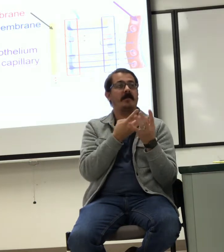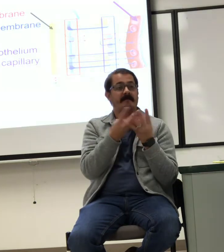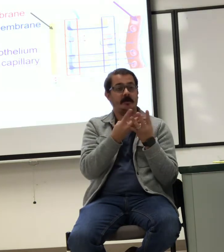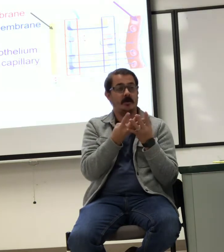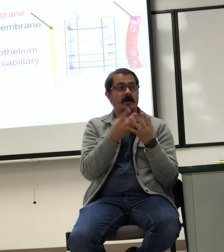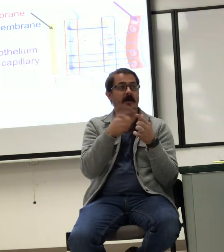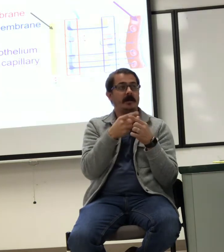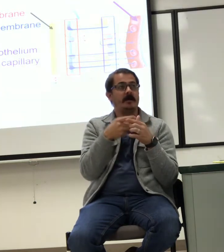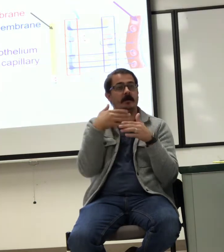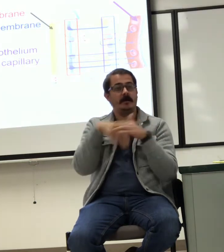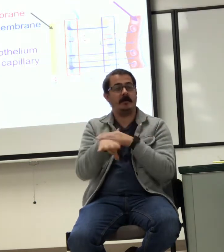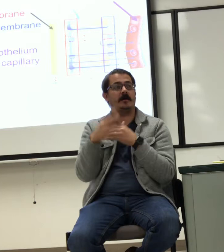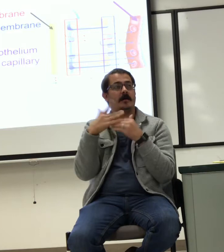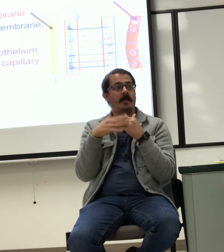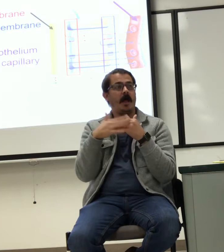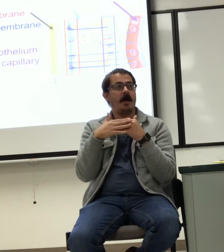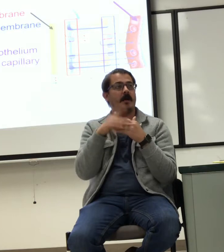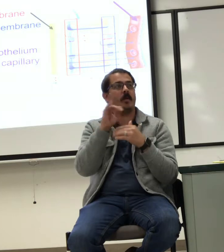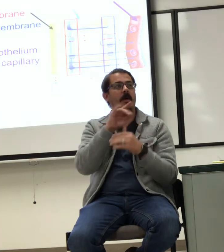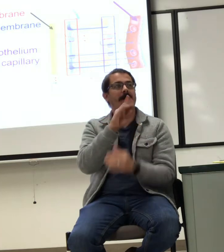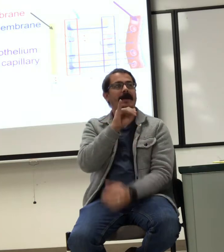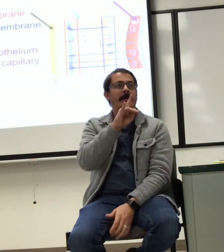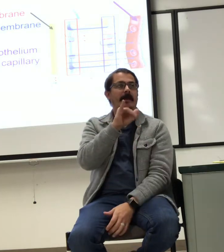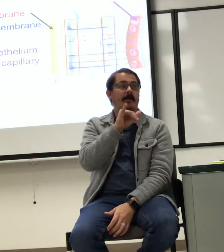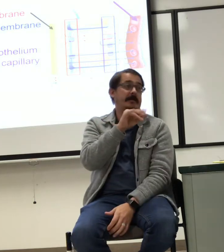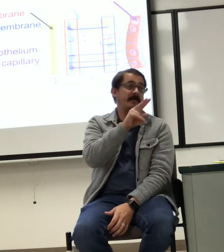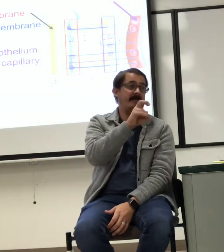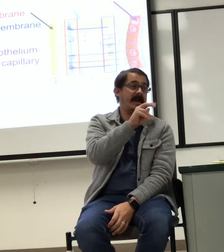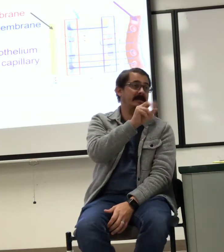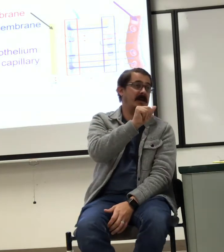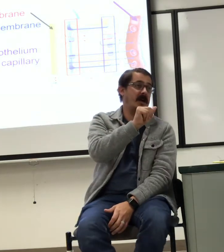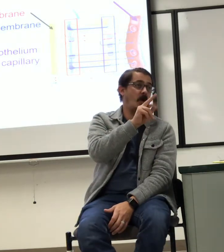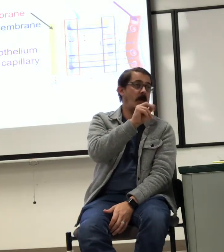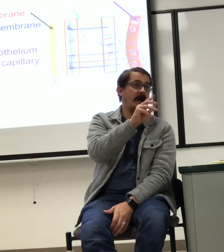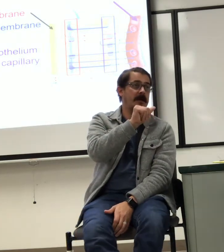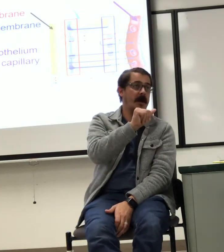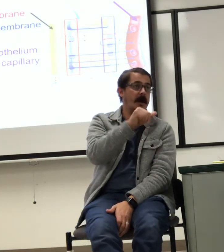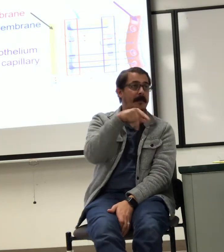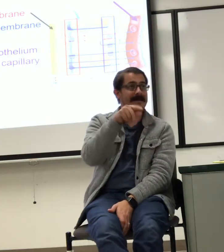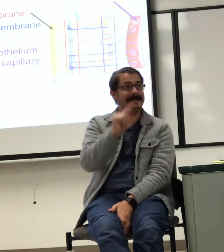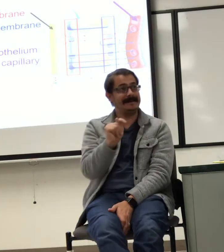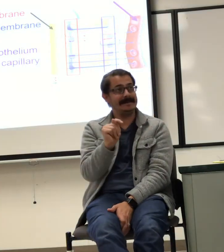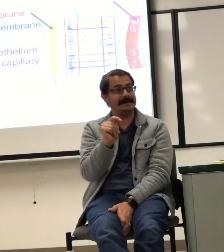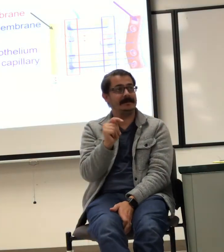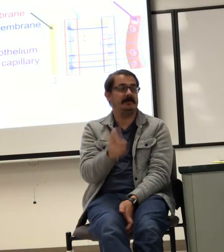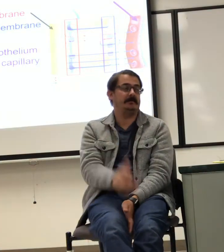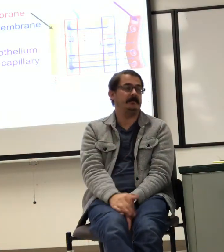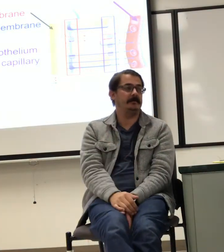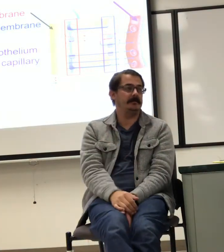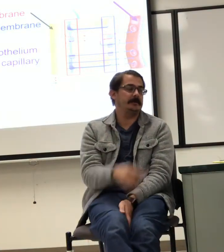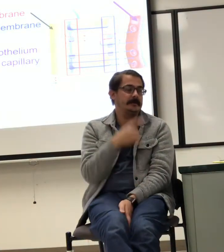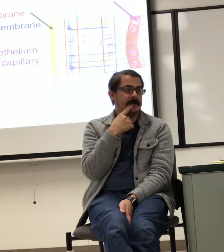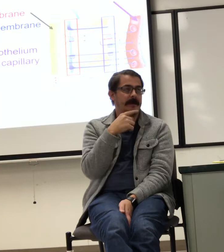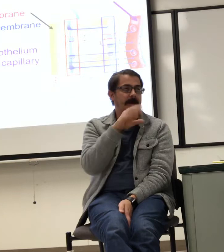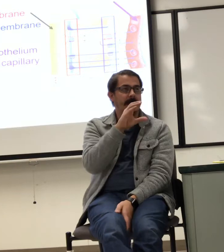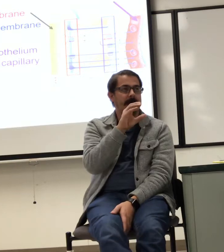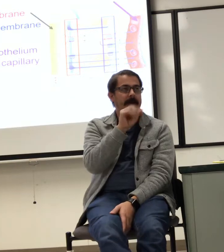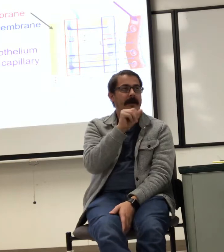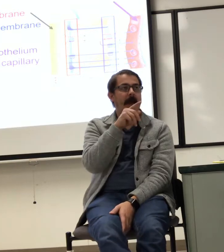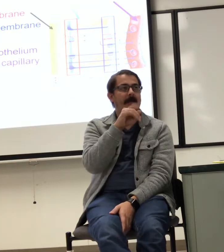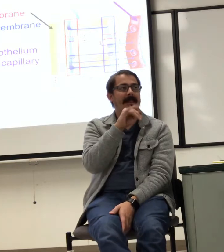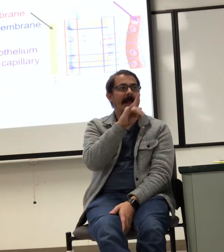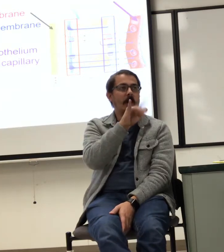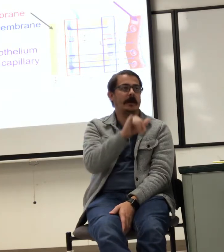blood where the capillary is. Could be the vasa recta, could be the PC, let's say. I'll just say capillary on this